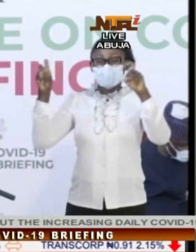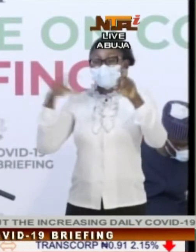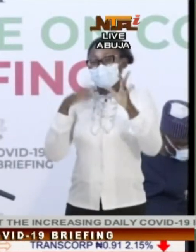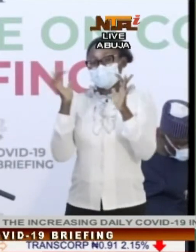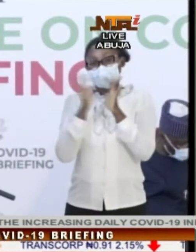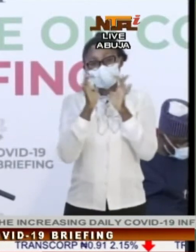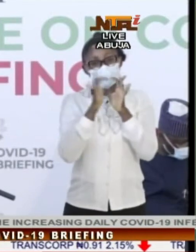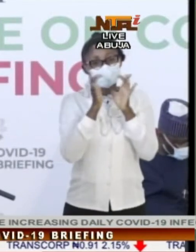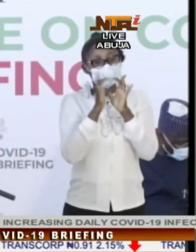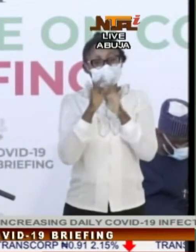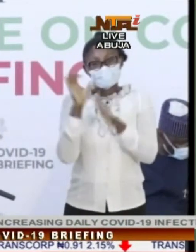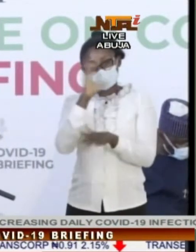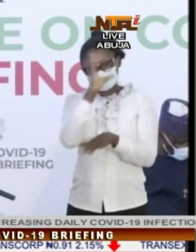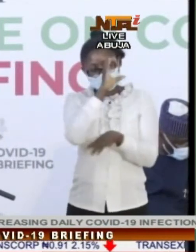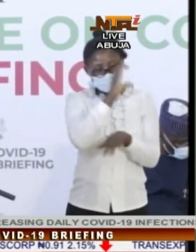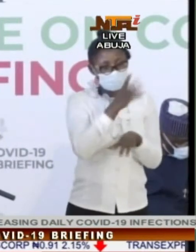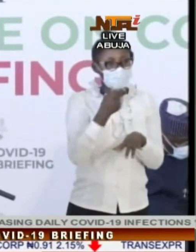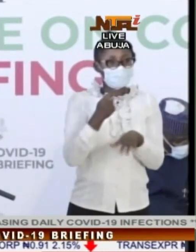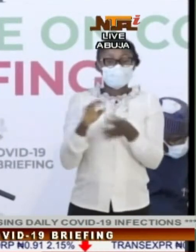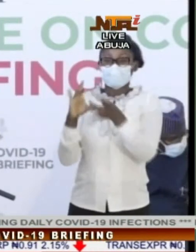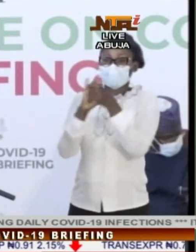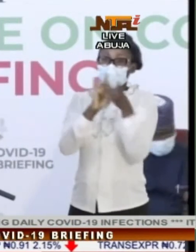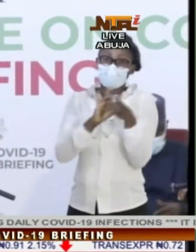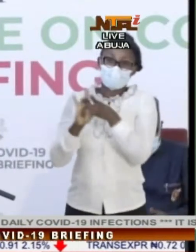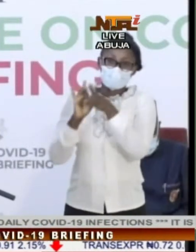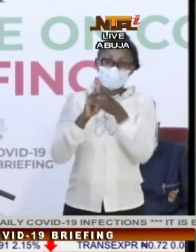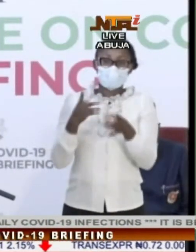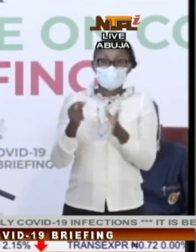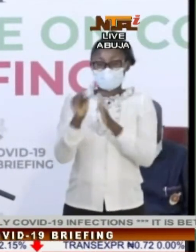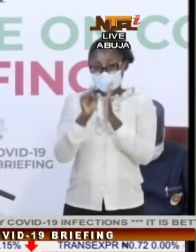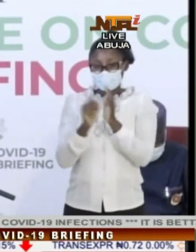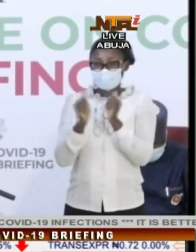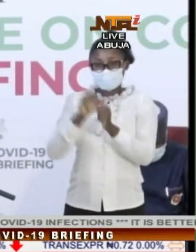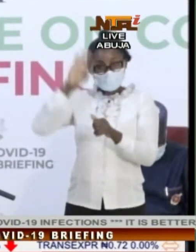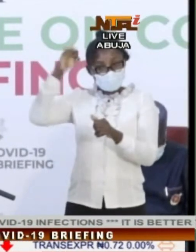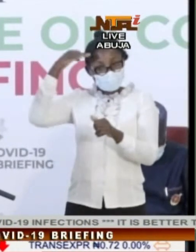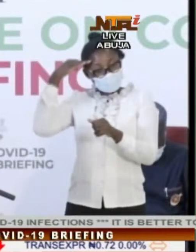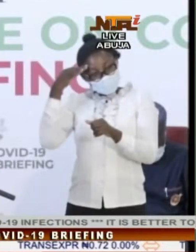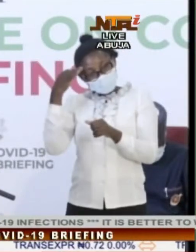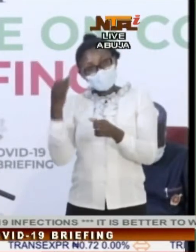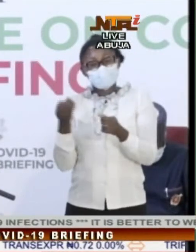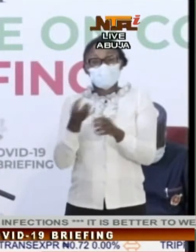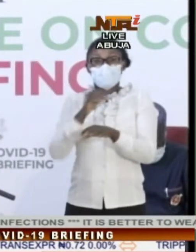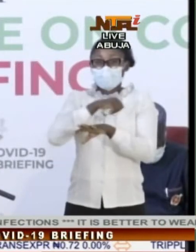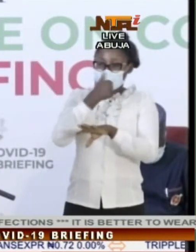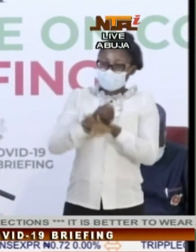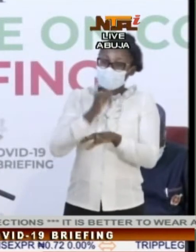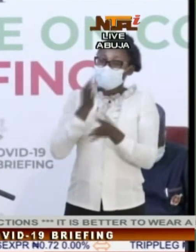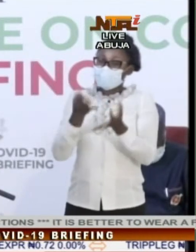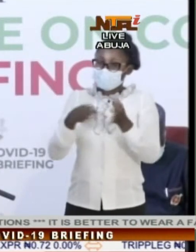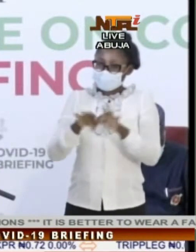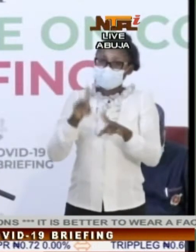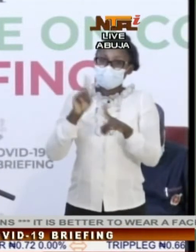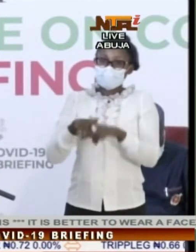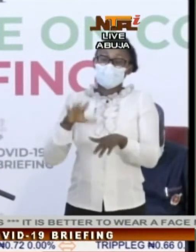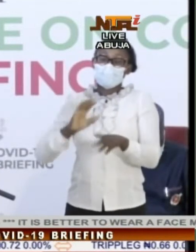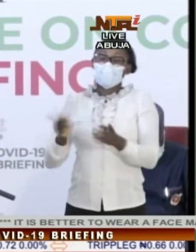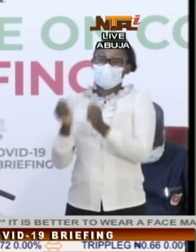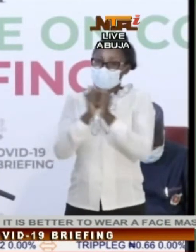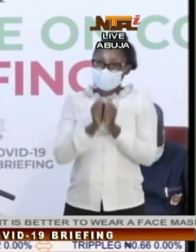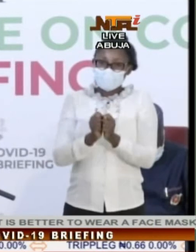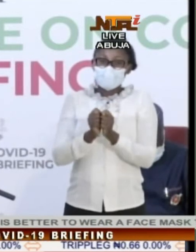tracing. The cooperation of the states with the federal authorities is critical to our collective